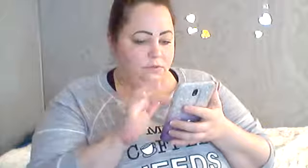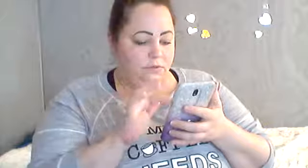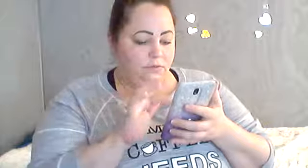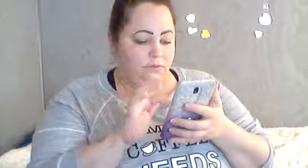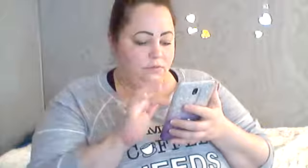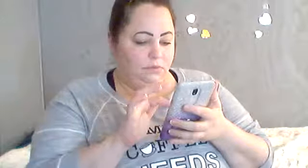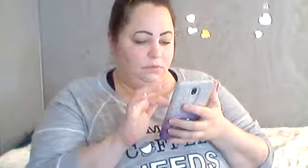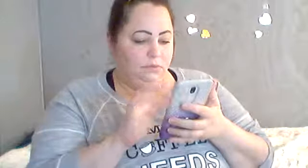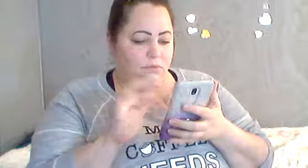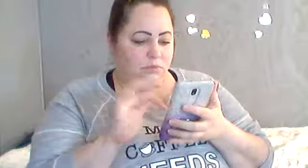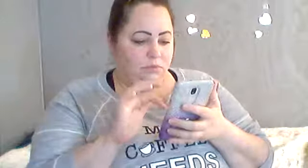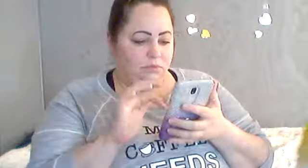Mm,